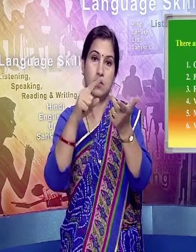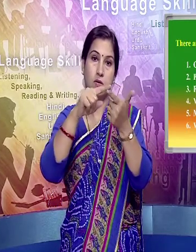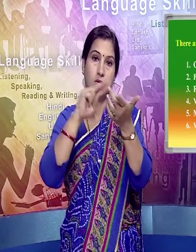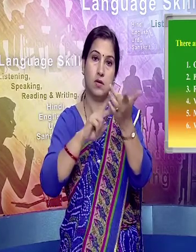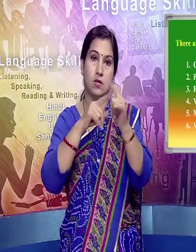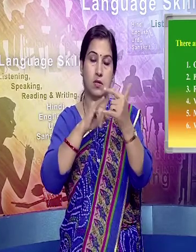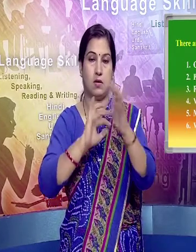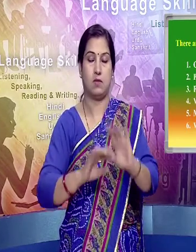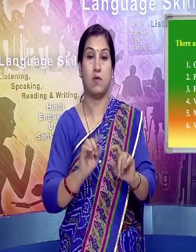carbohydrate,